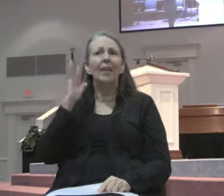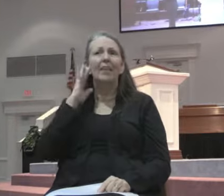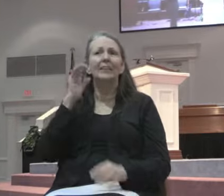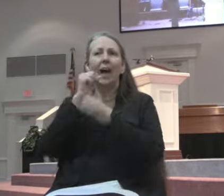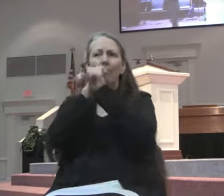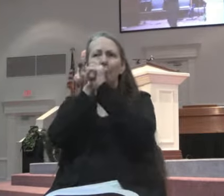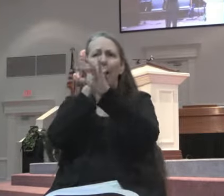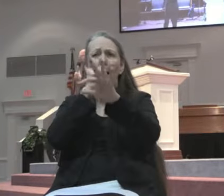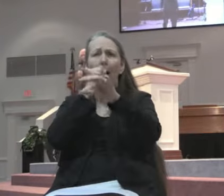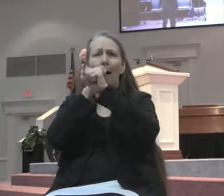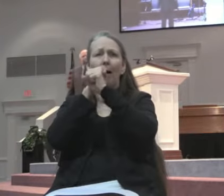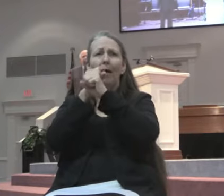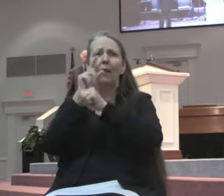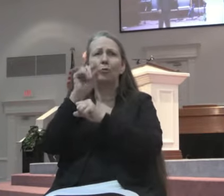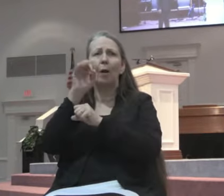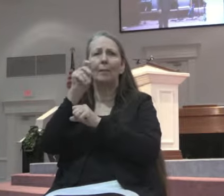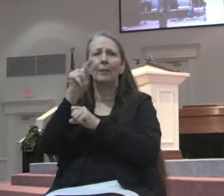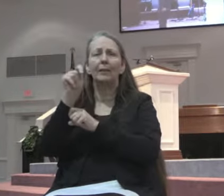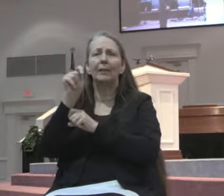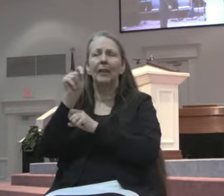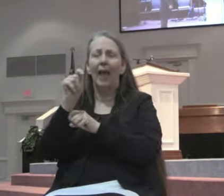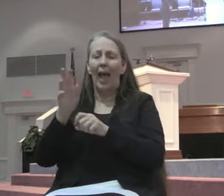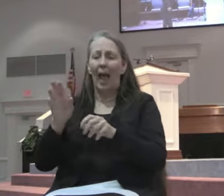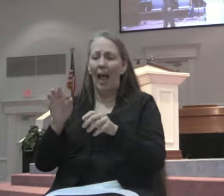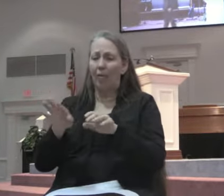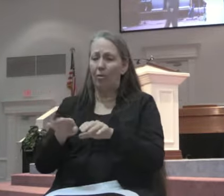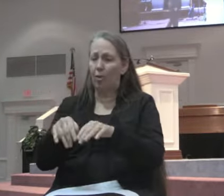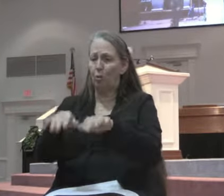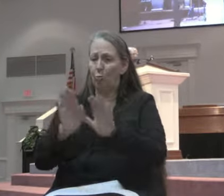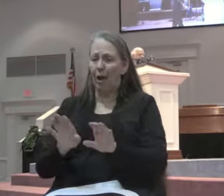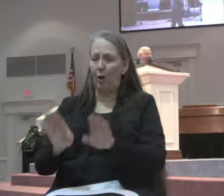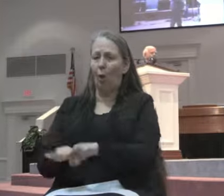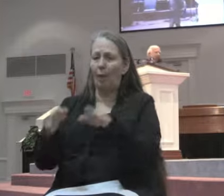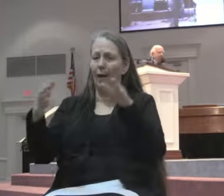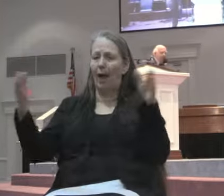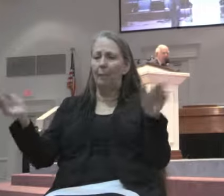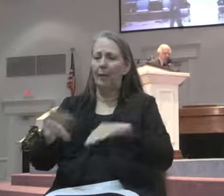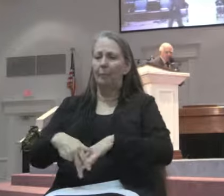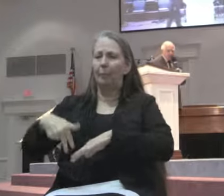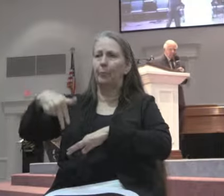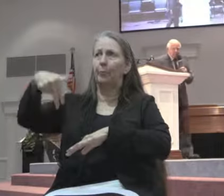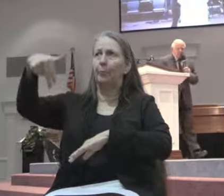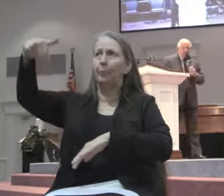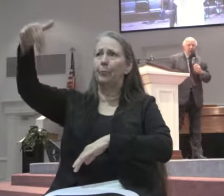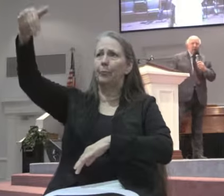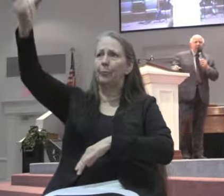of a trumpet and graves breaking open and the Lord taking his church out of here.